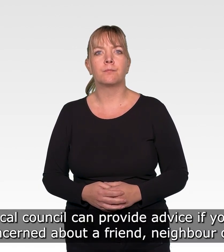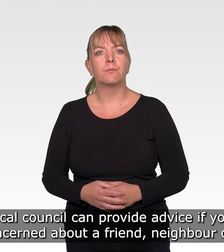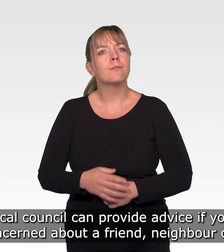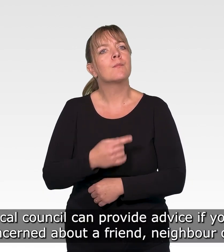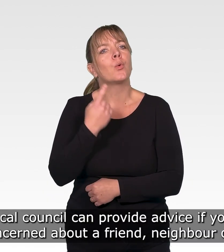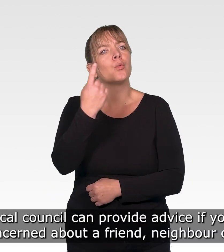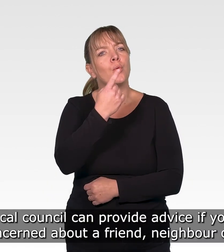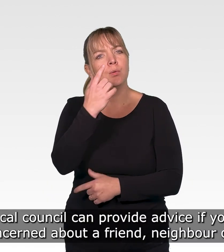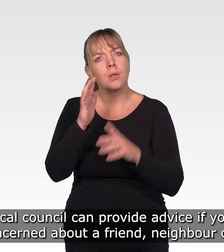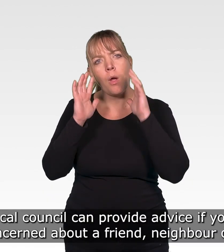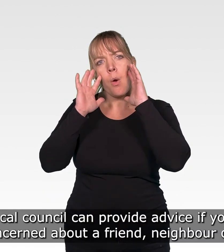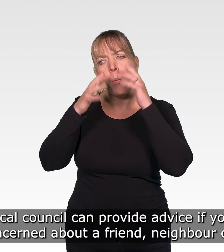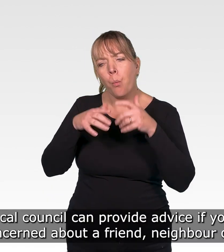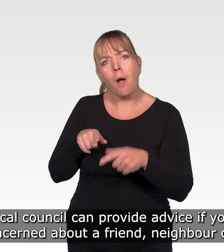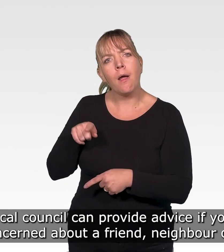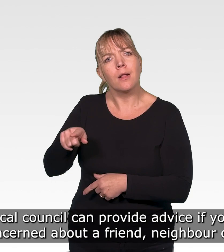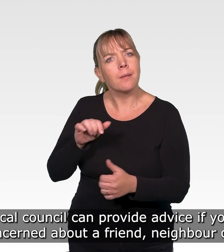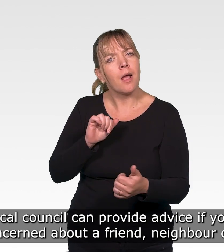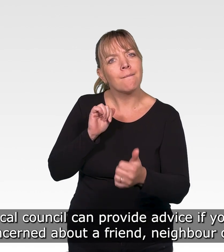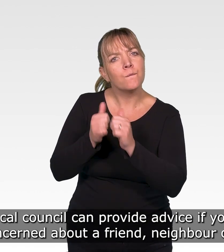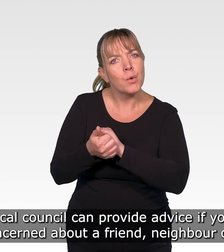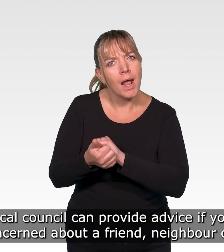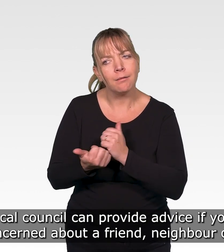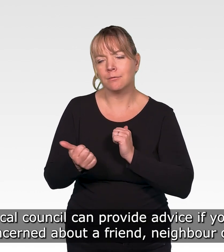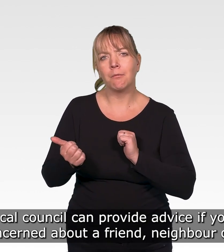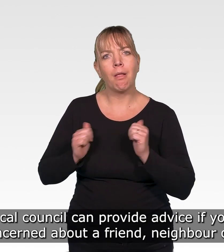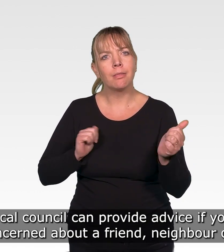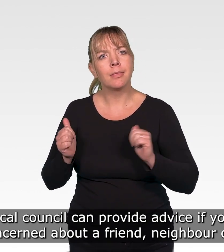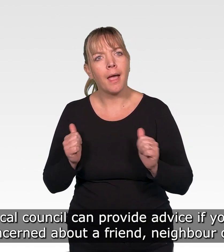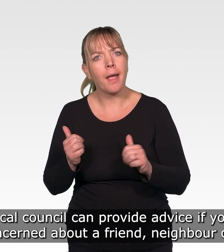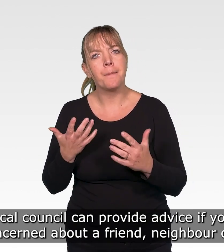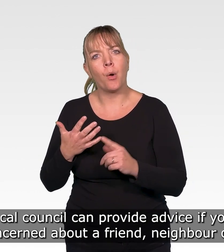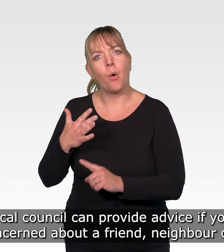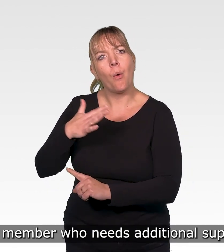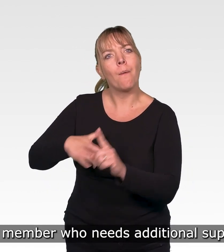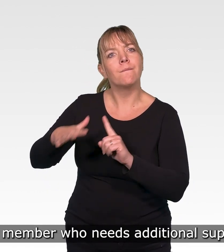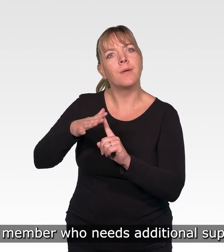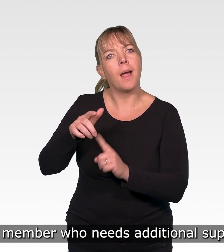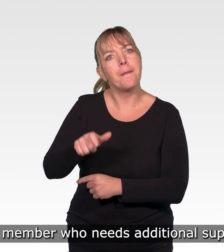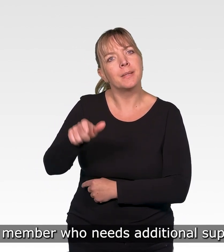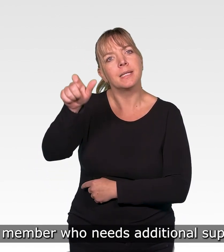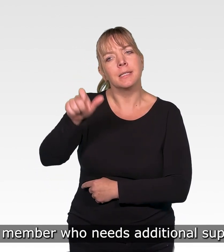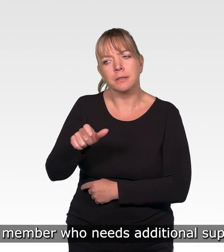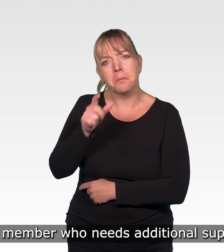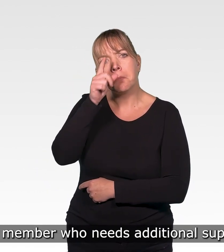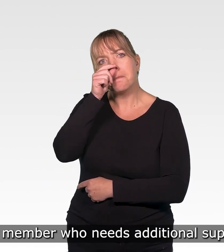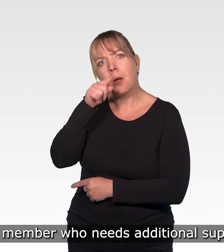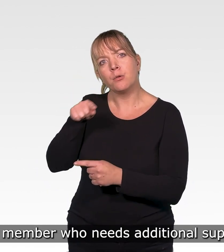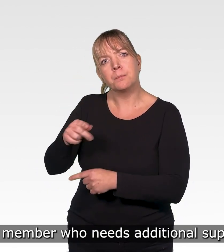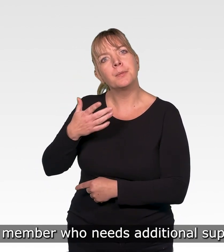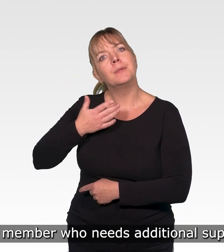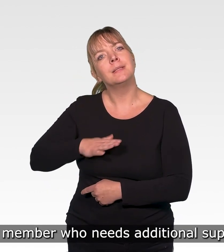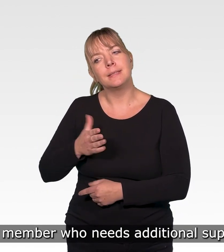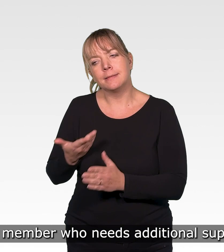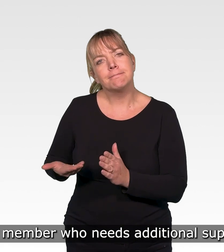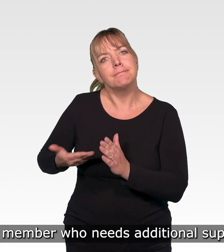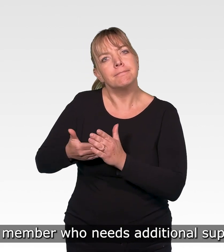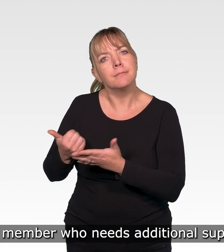Your local council can provide advice if you are concerned about a friend, neighbor, or family member who needs additional support.